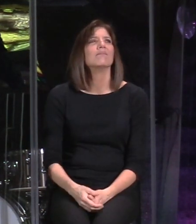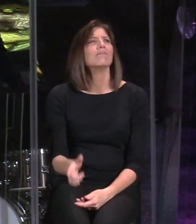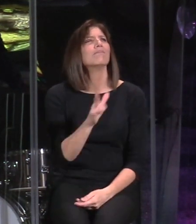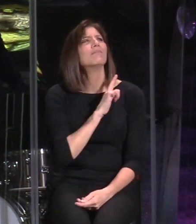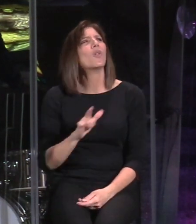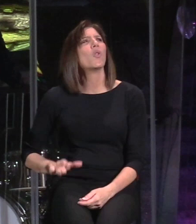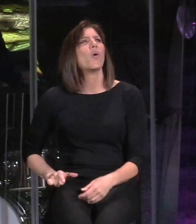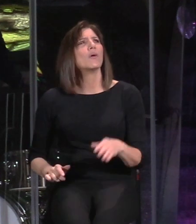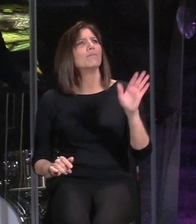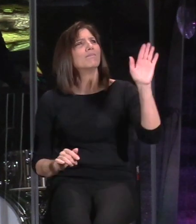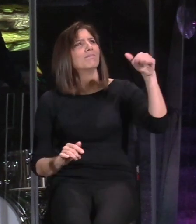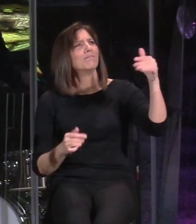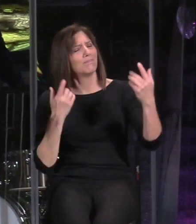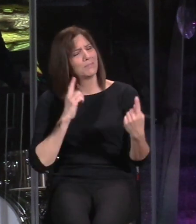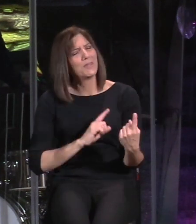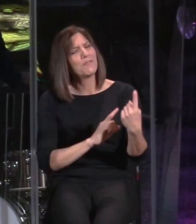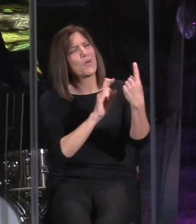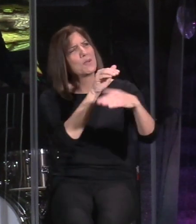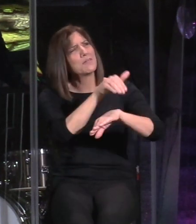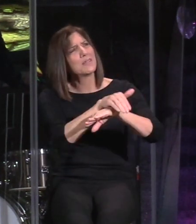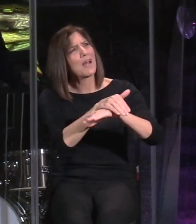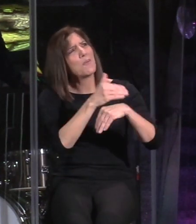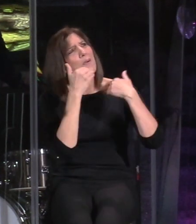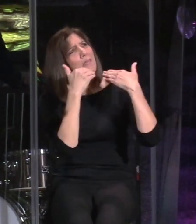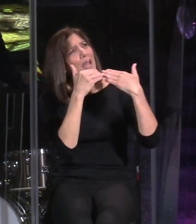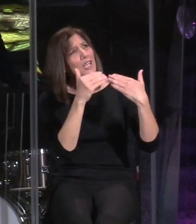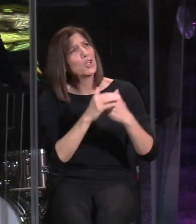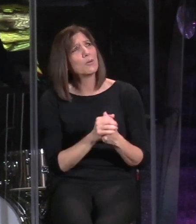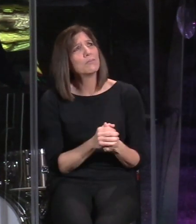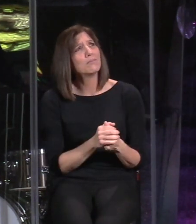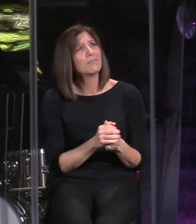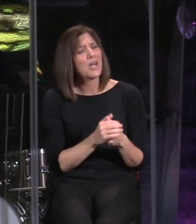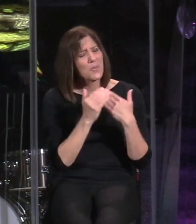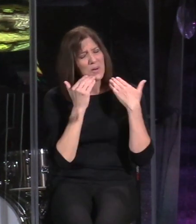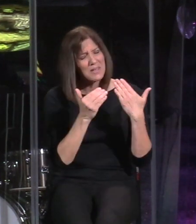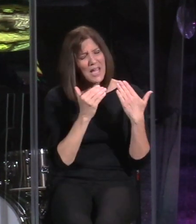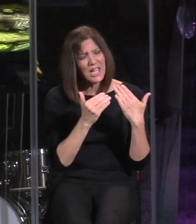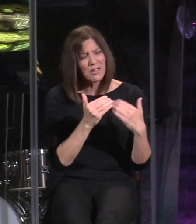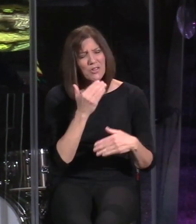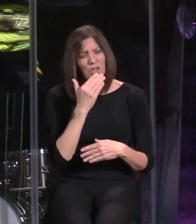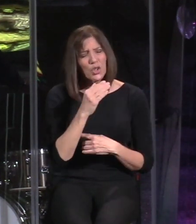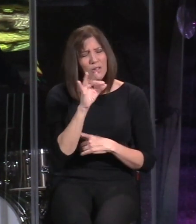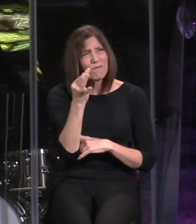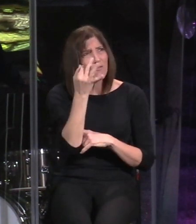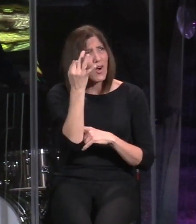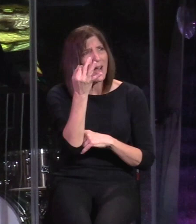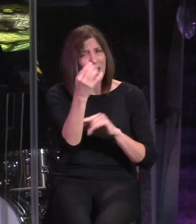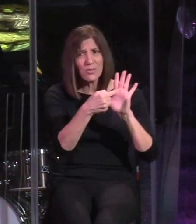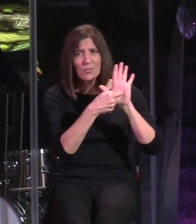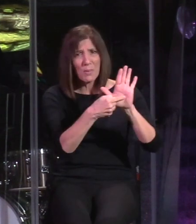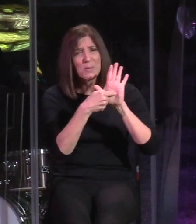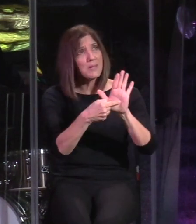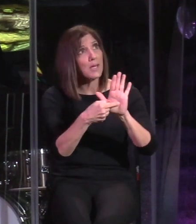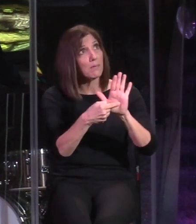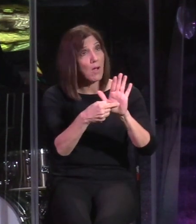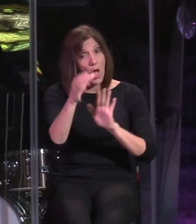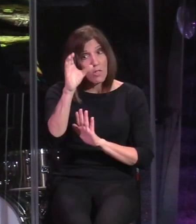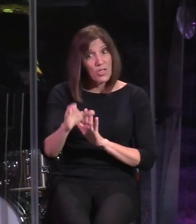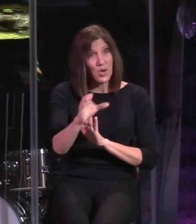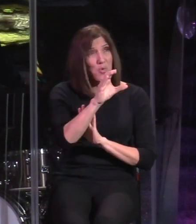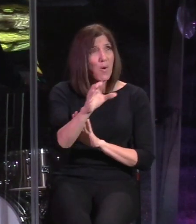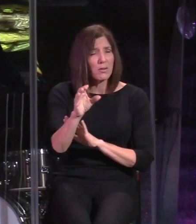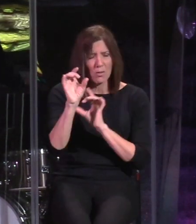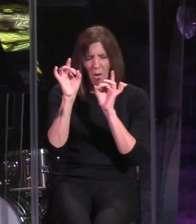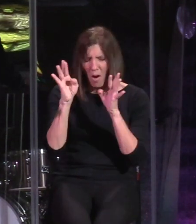Lord, we just come before you this evening and we're so thankful for what Good Friday represents. And even though the cross is